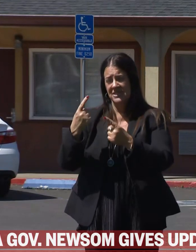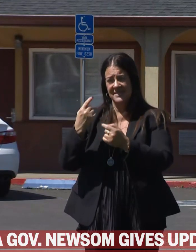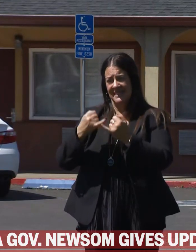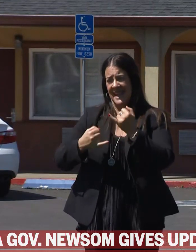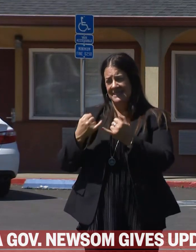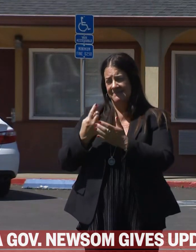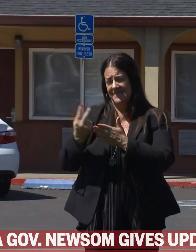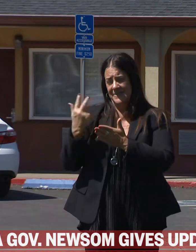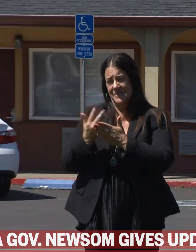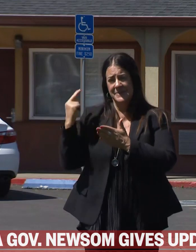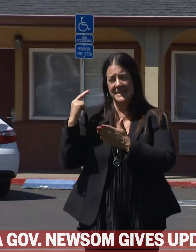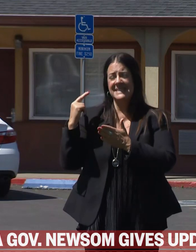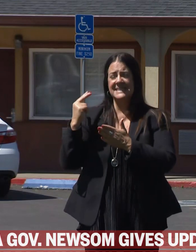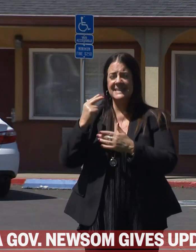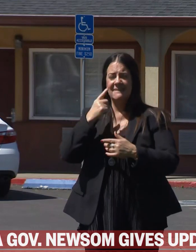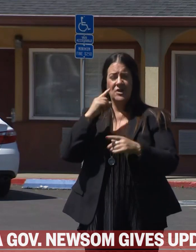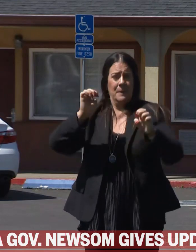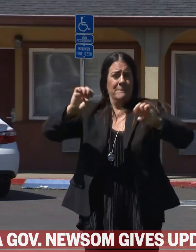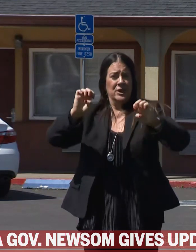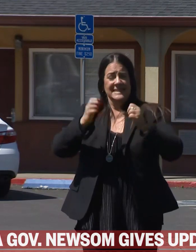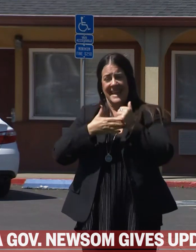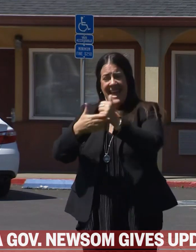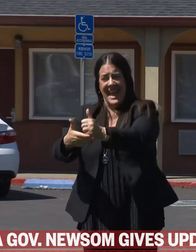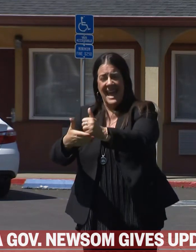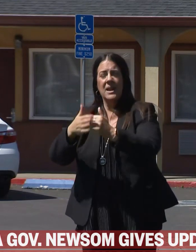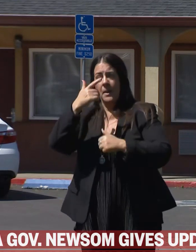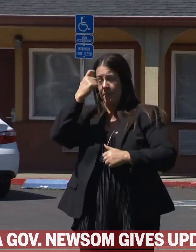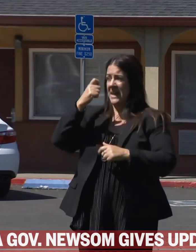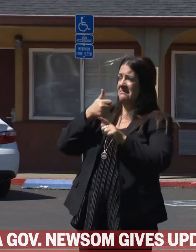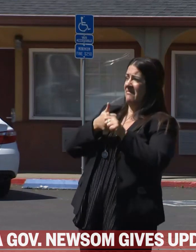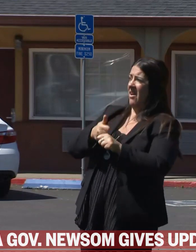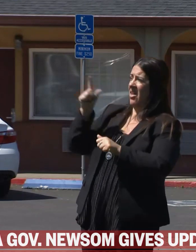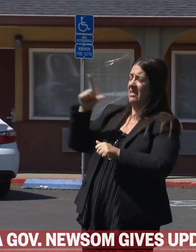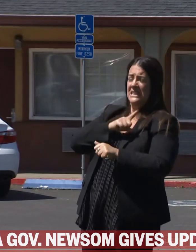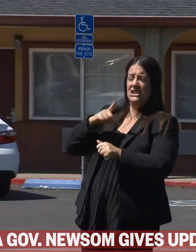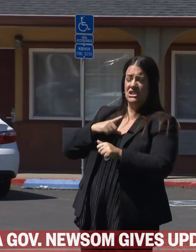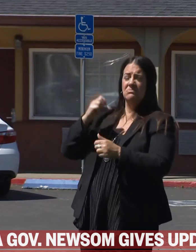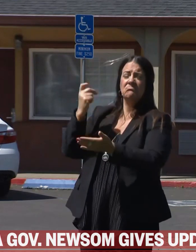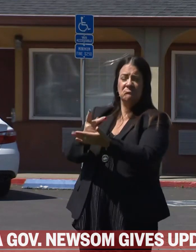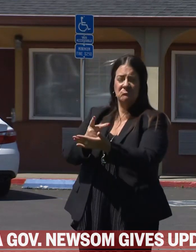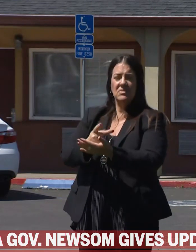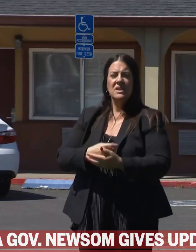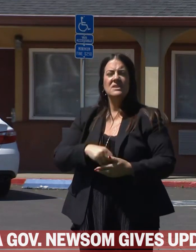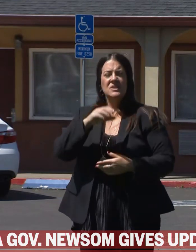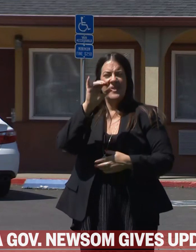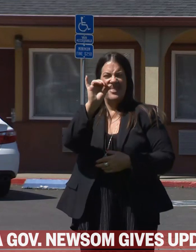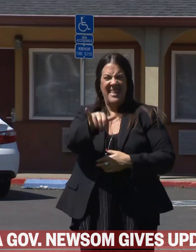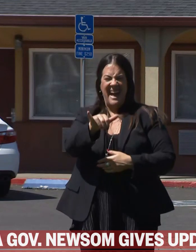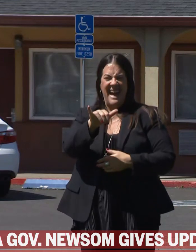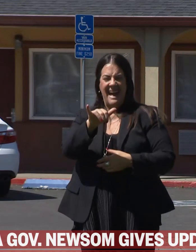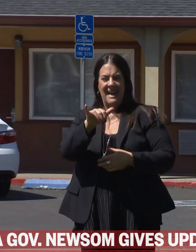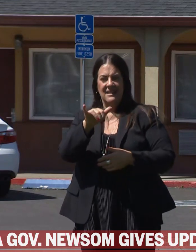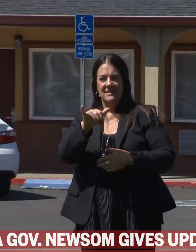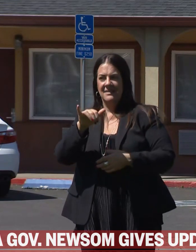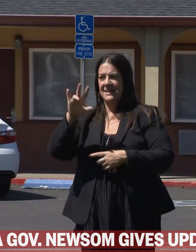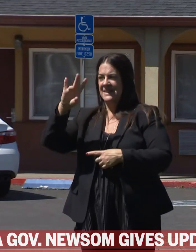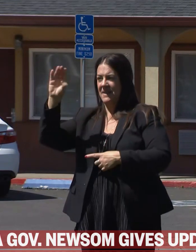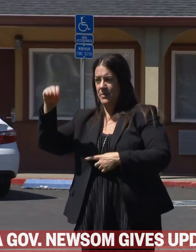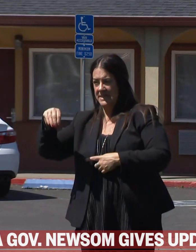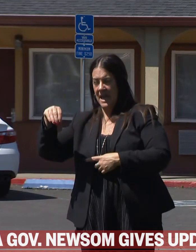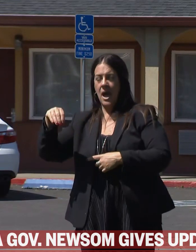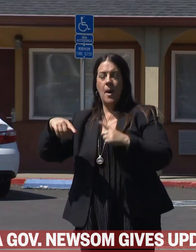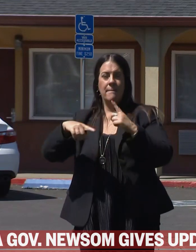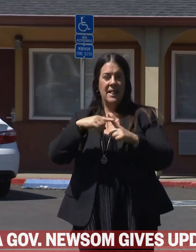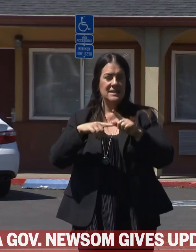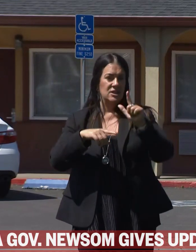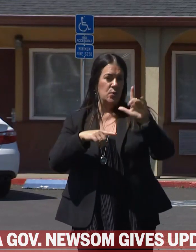aid because of the support of the legislature. So that should address the issue of the 25% gap amply for the cities